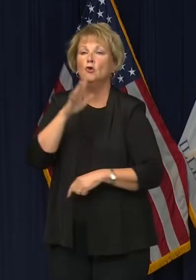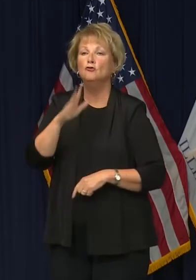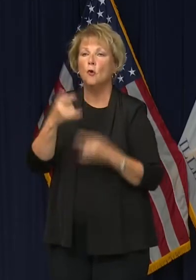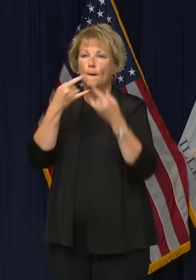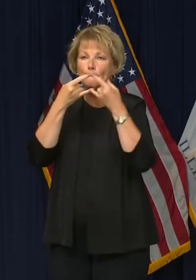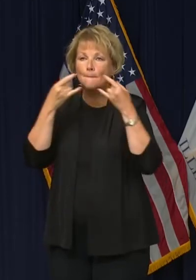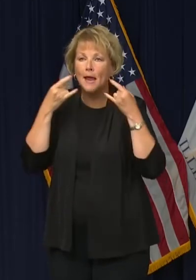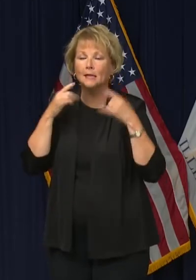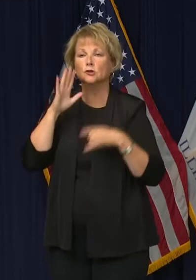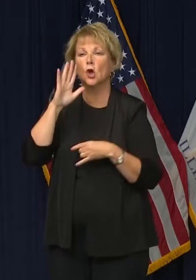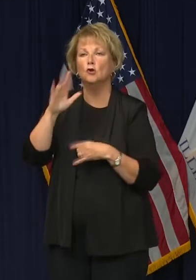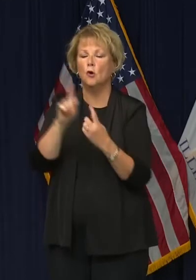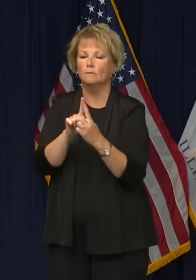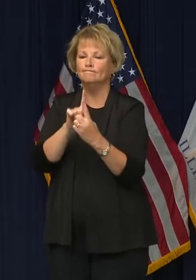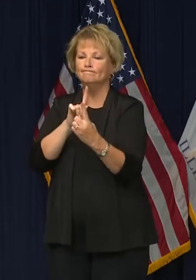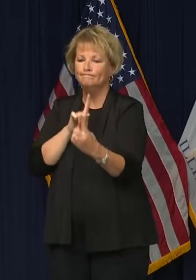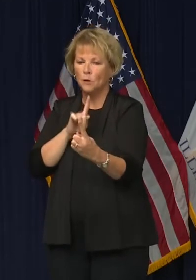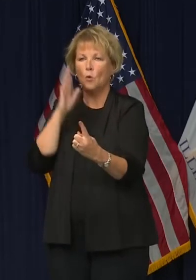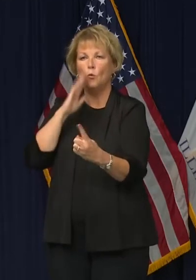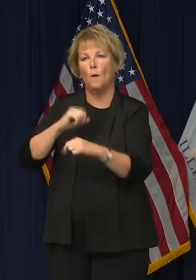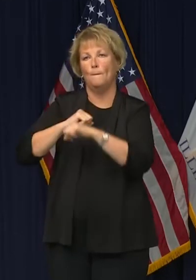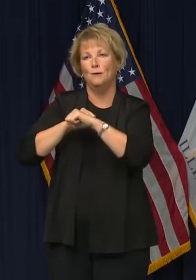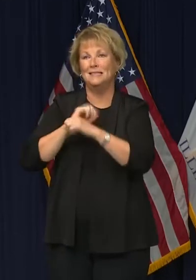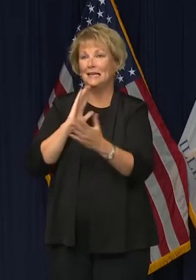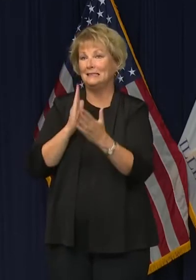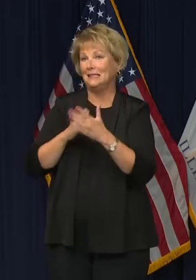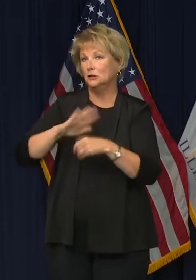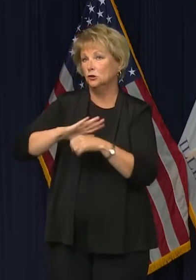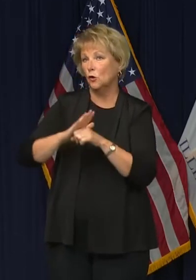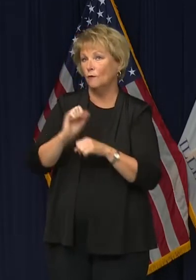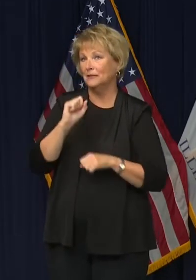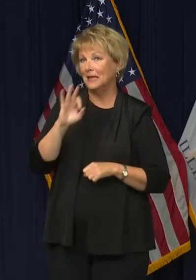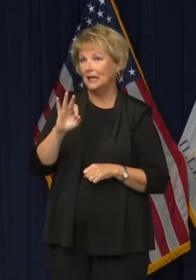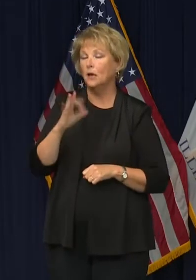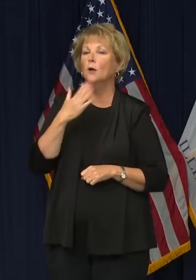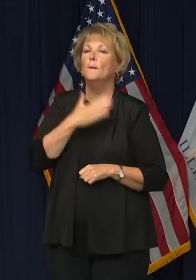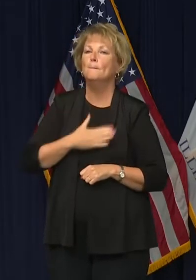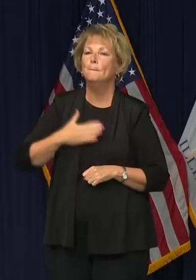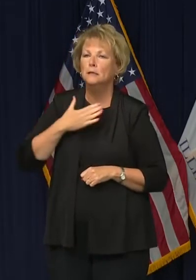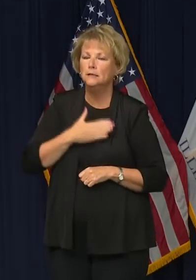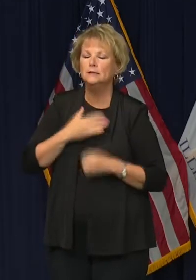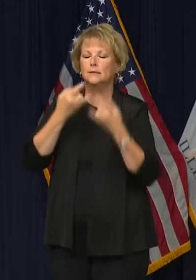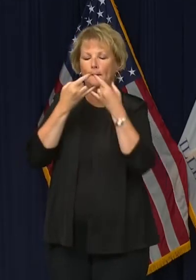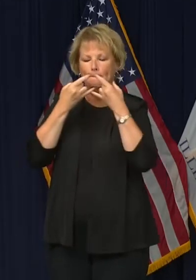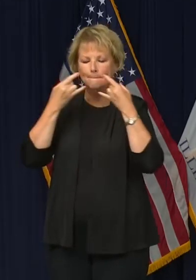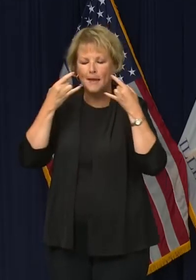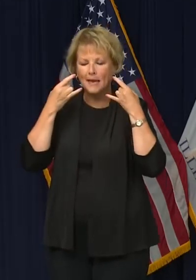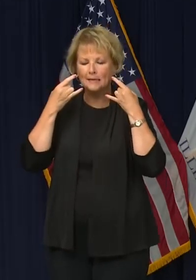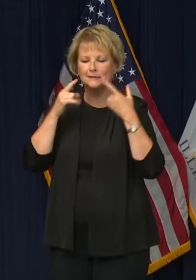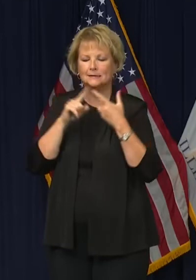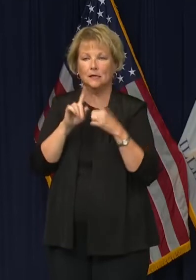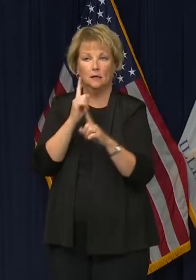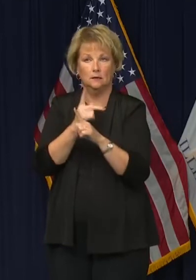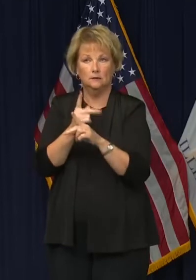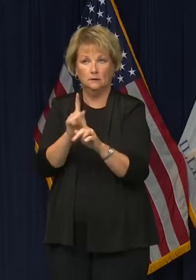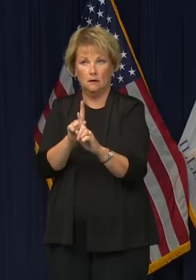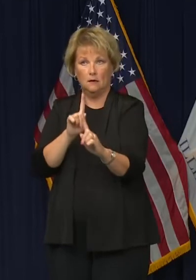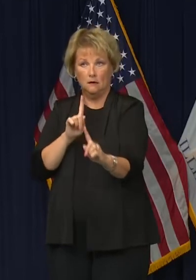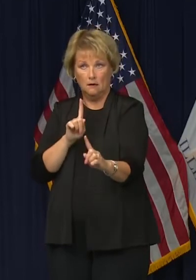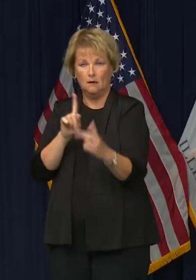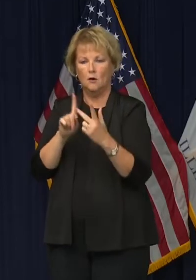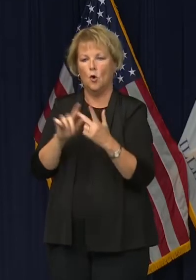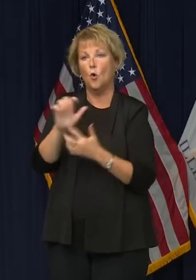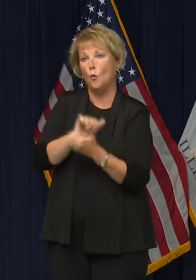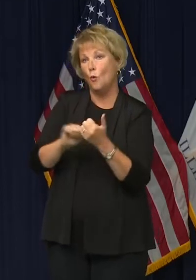your best protection against COVID-19. As always, keep wearing those masks. Watch your distance and wash